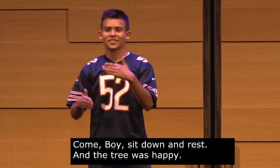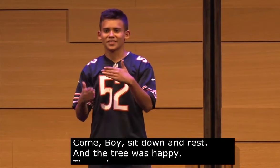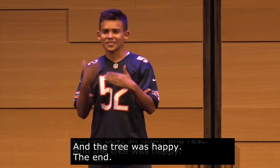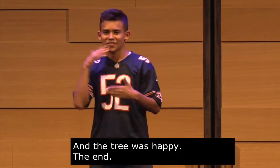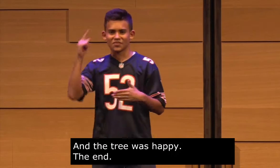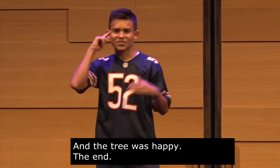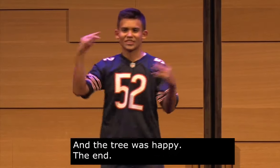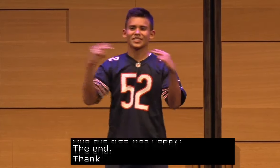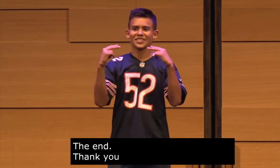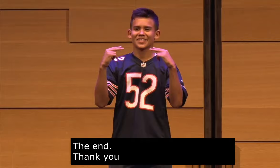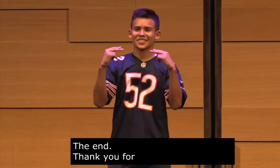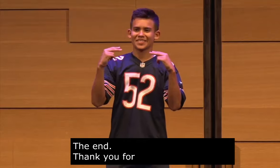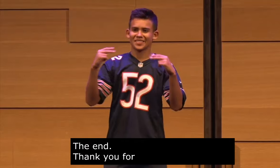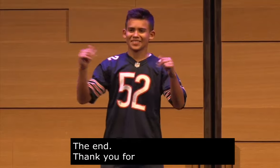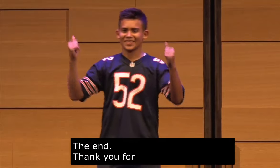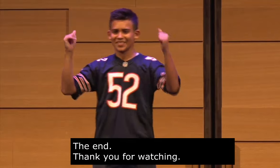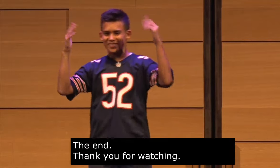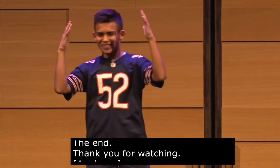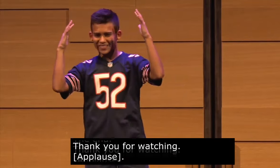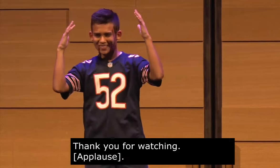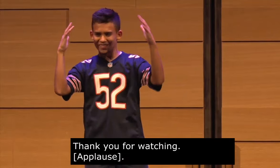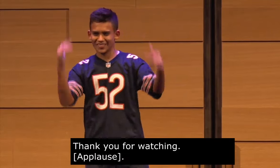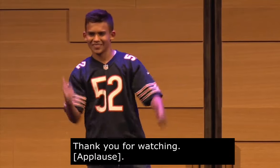The end. Thank you for watching.